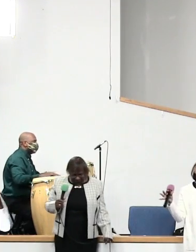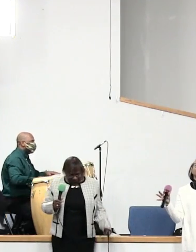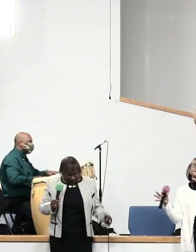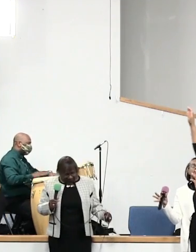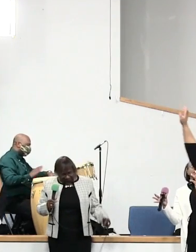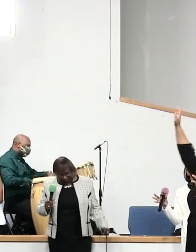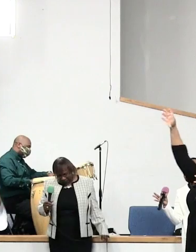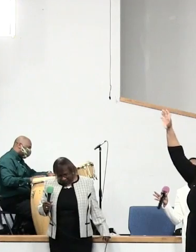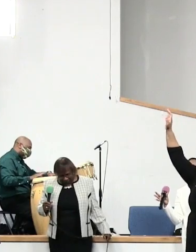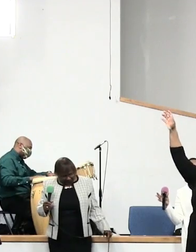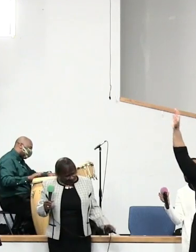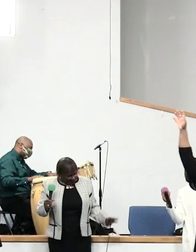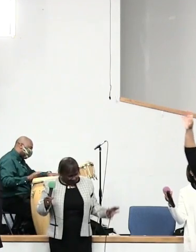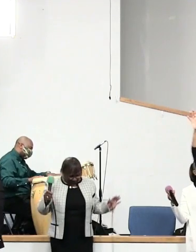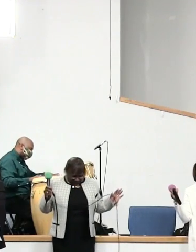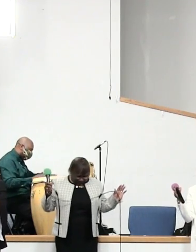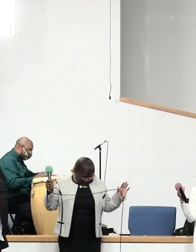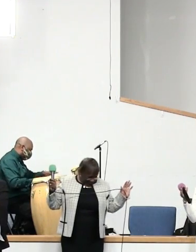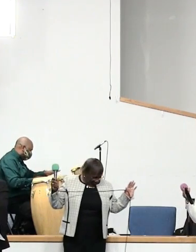Hallelujah, Jesus.